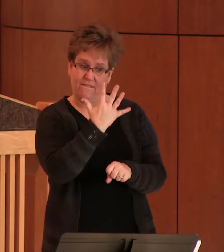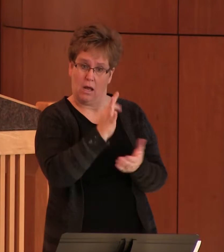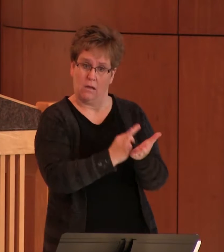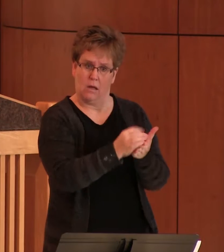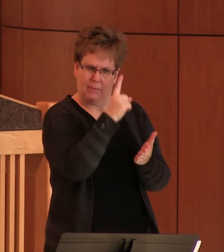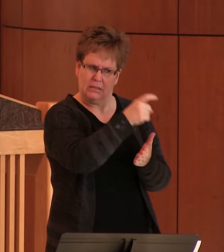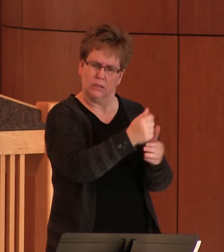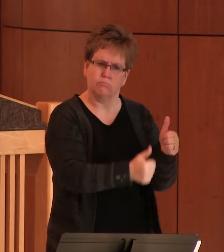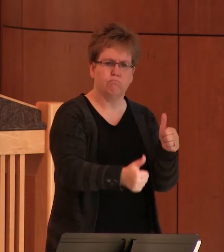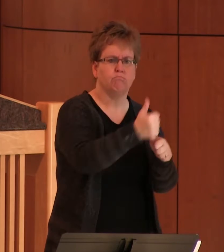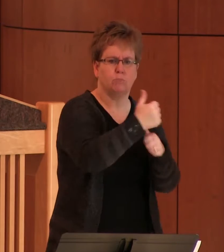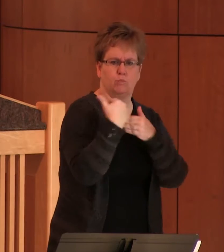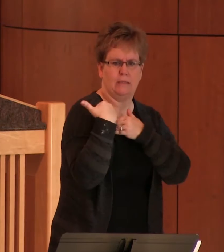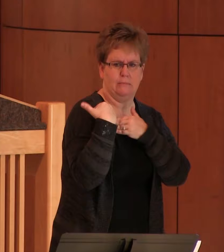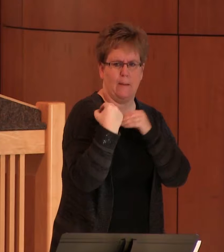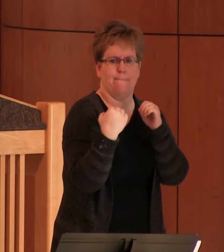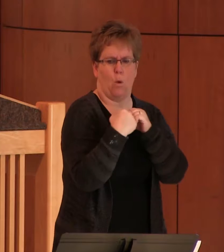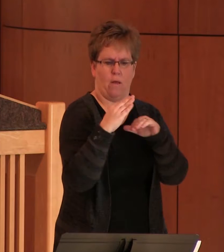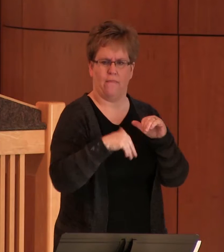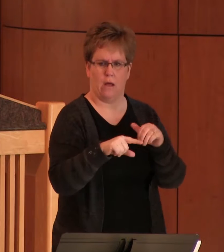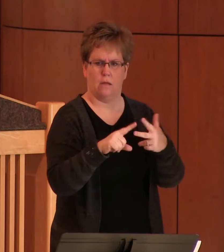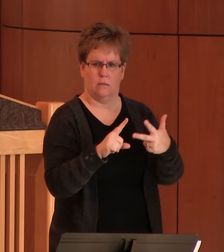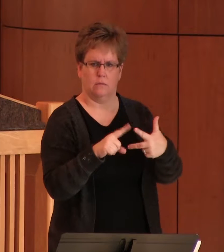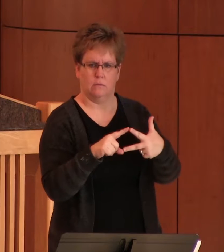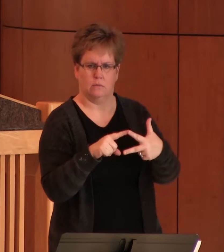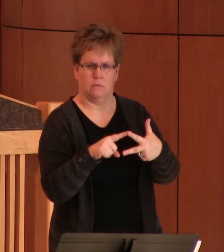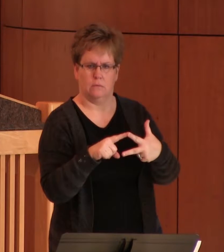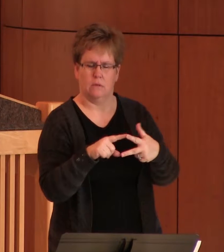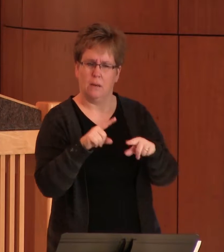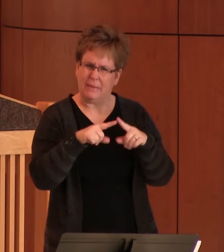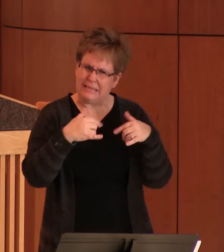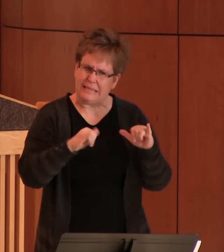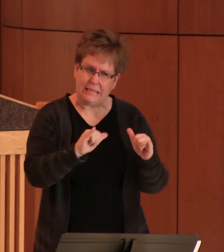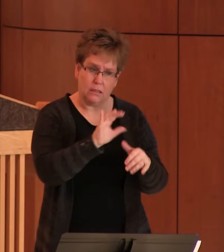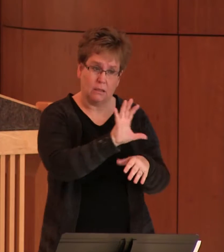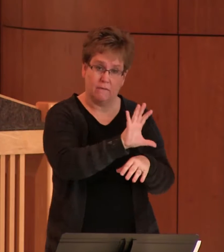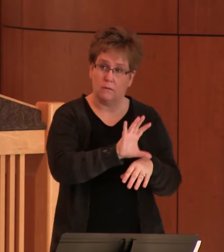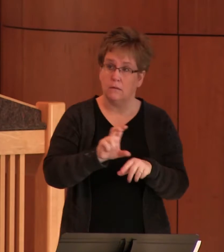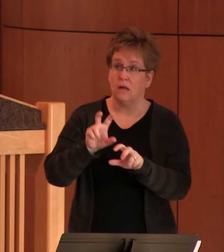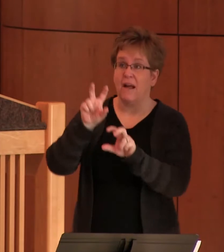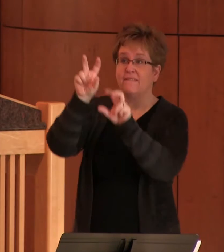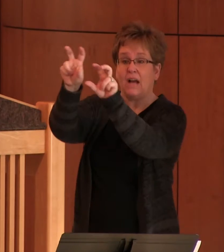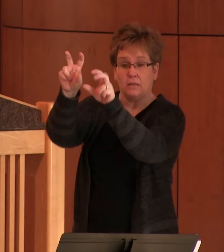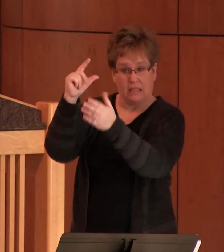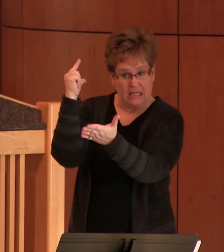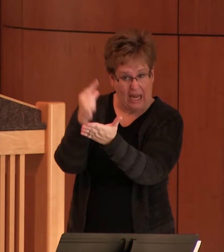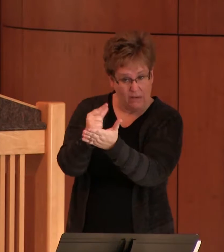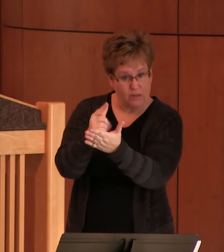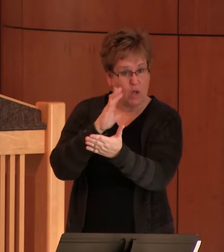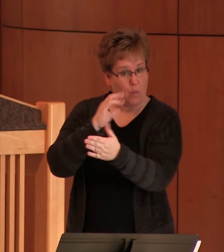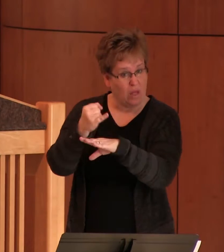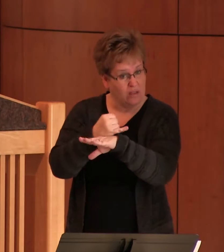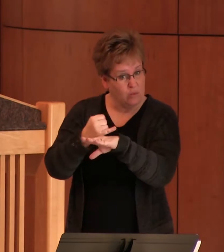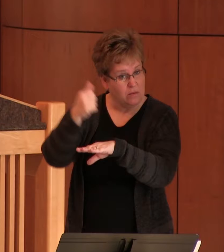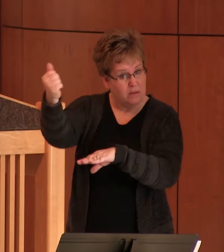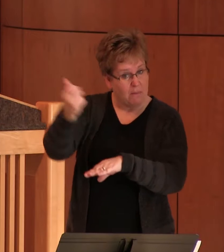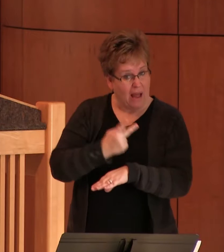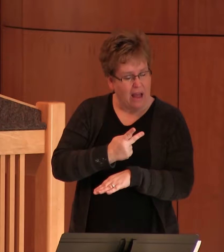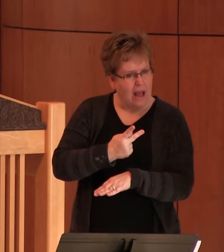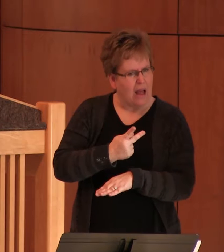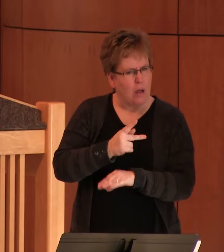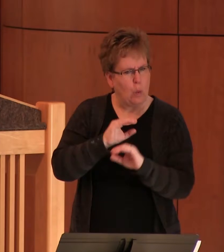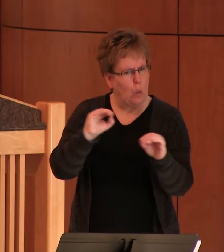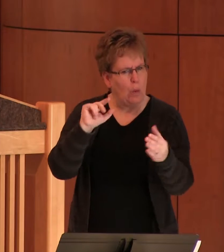doesn't mean there's any guarantee in what happens when they go out. There's no guarantee in life, nothing to assure their